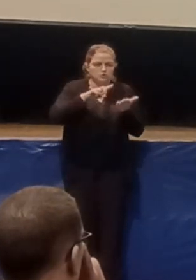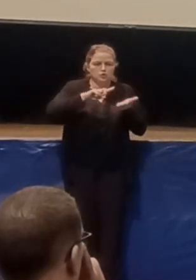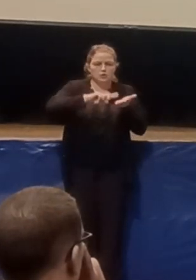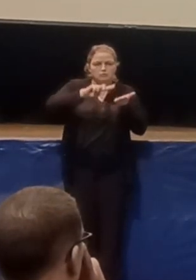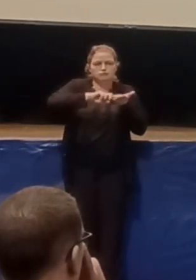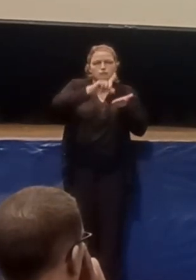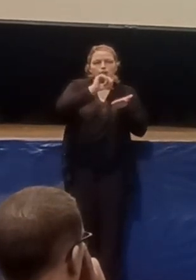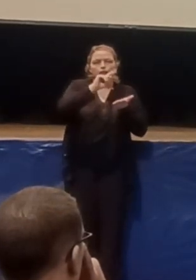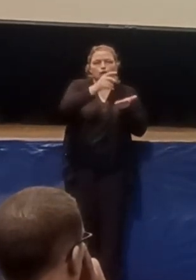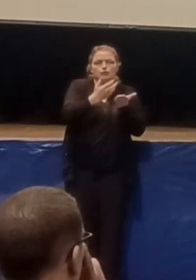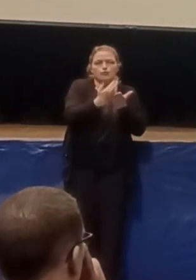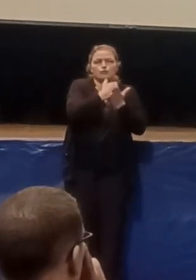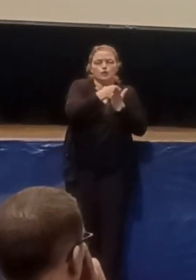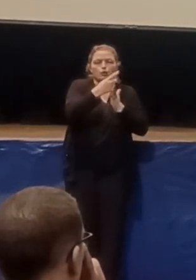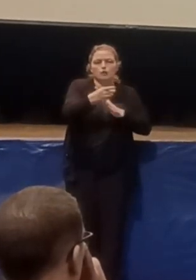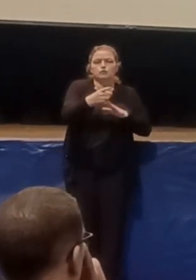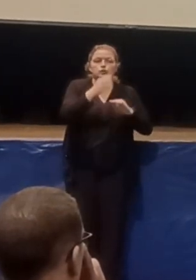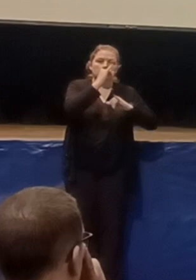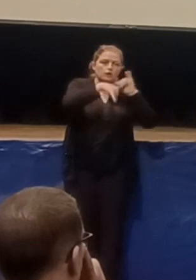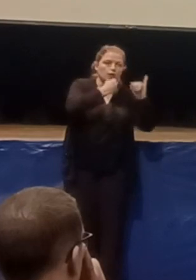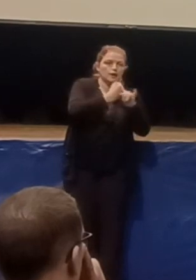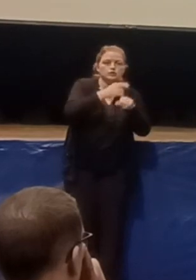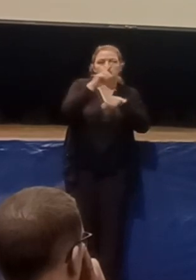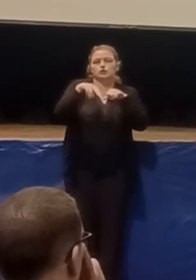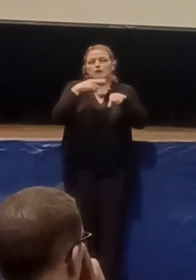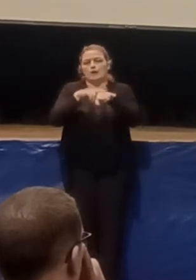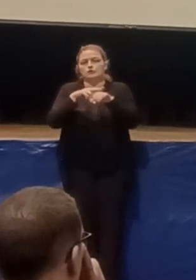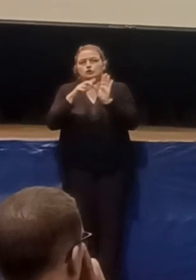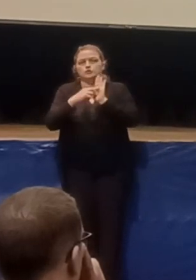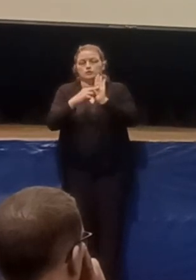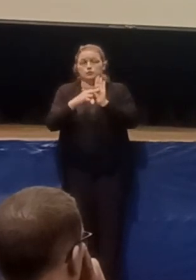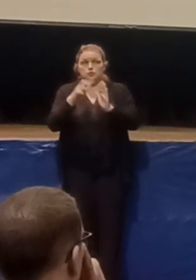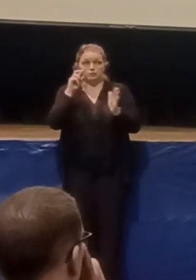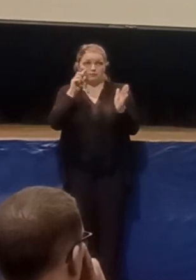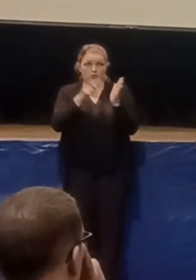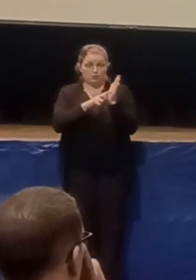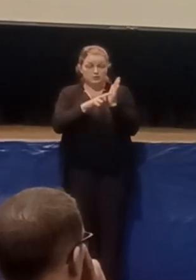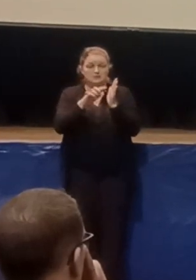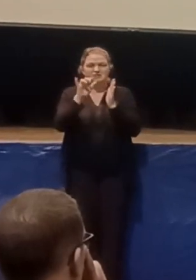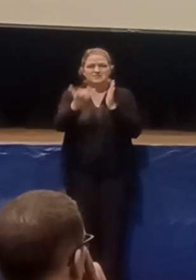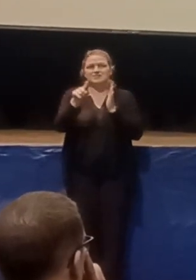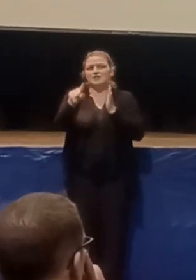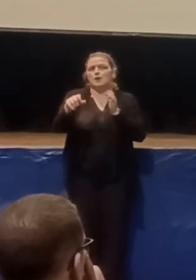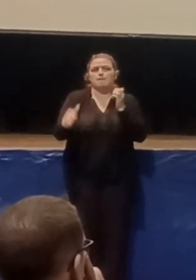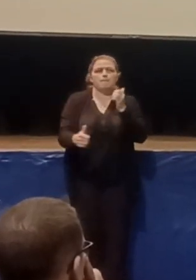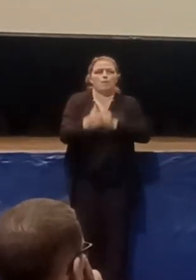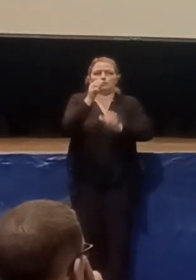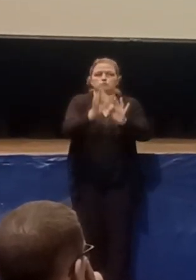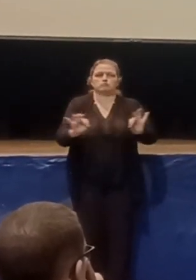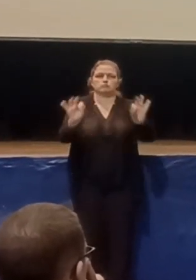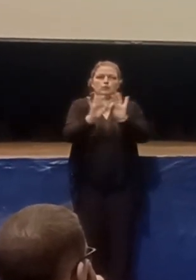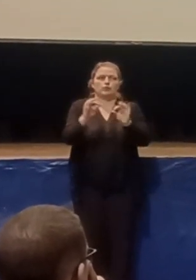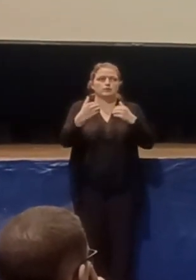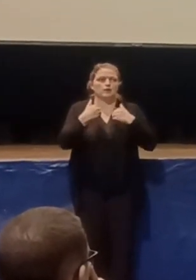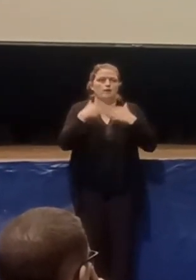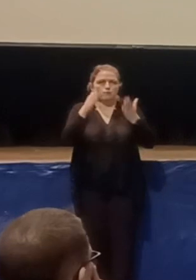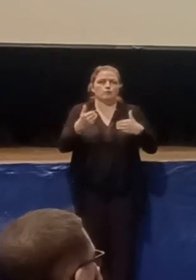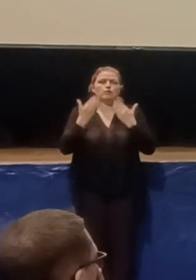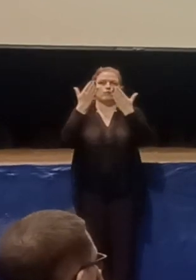of some international as well as national examples is that it's most important to